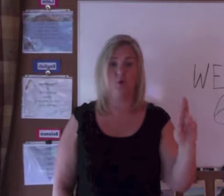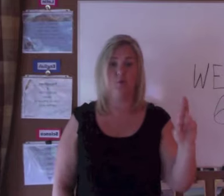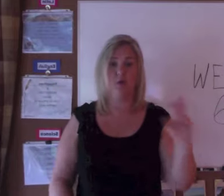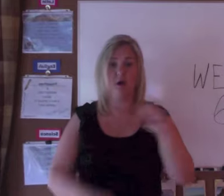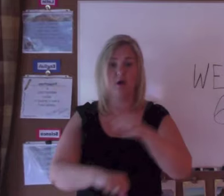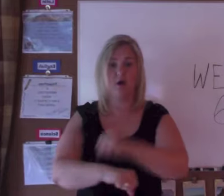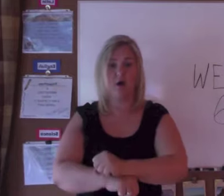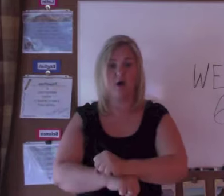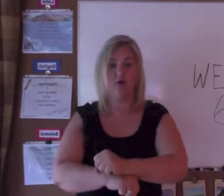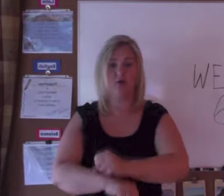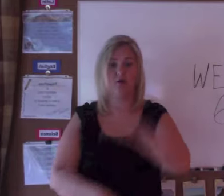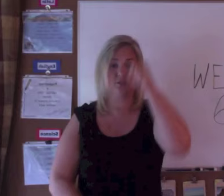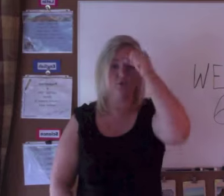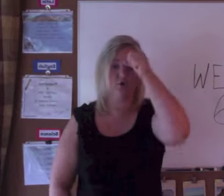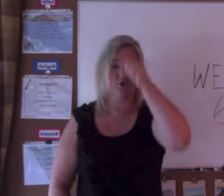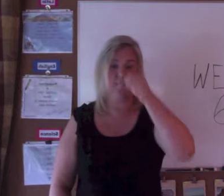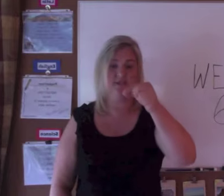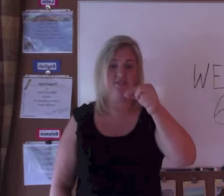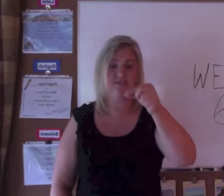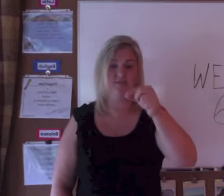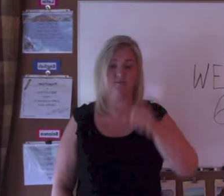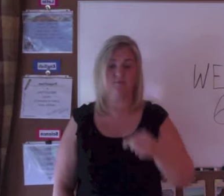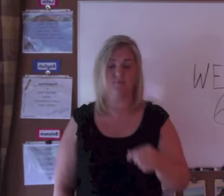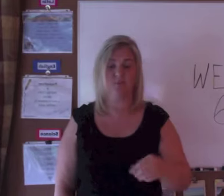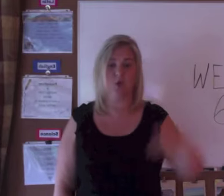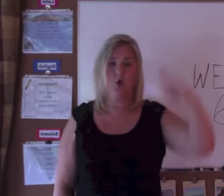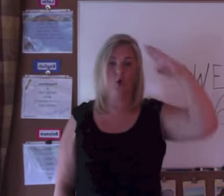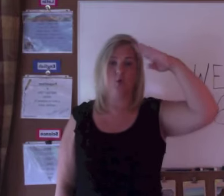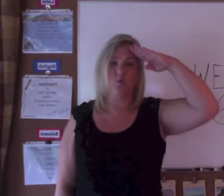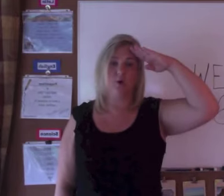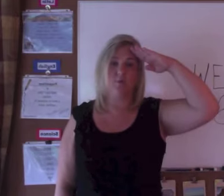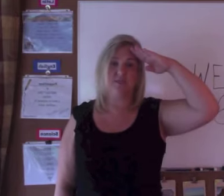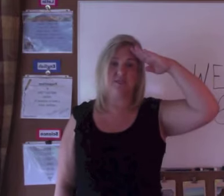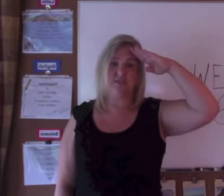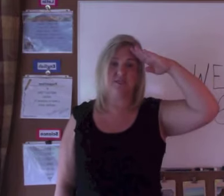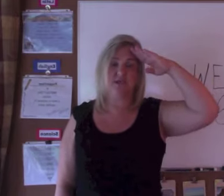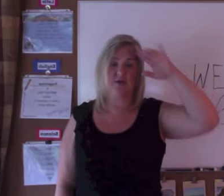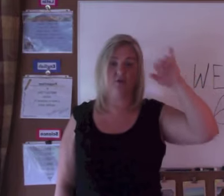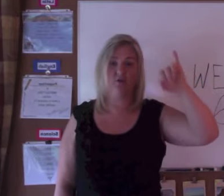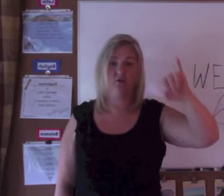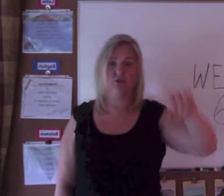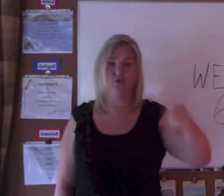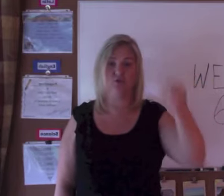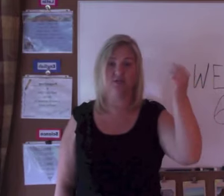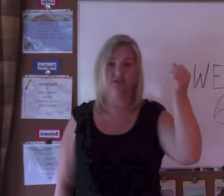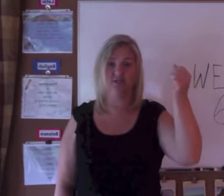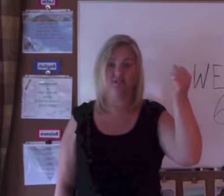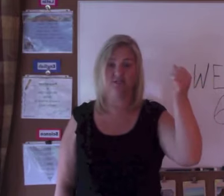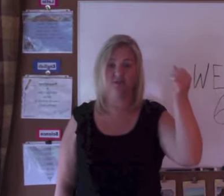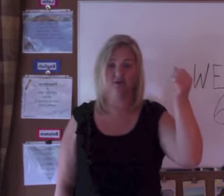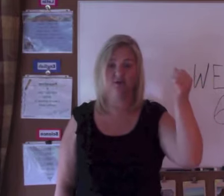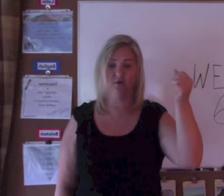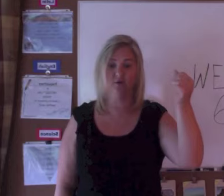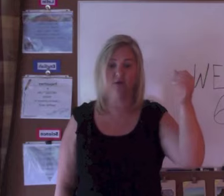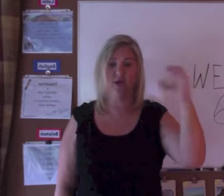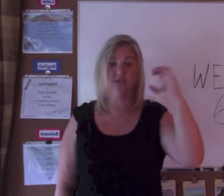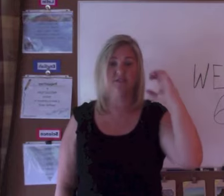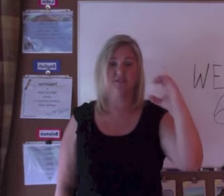Rome conquers Greece, Roman dictator Julius Caesar,